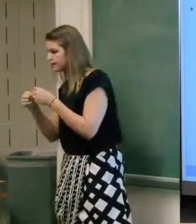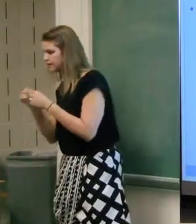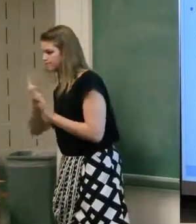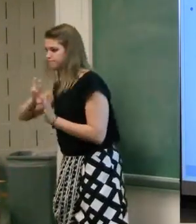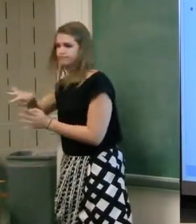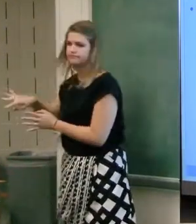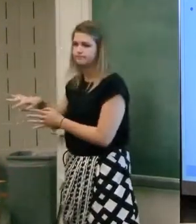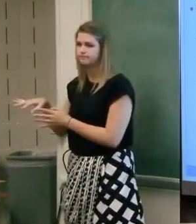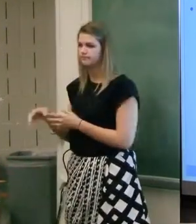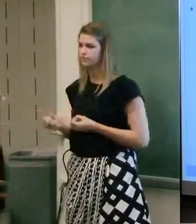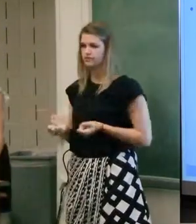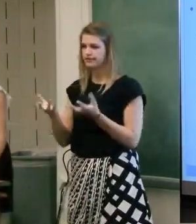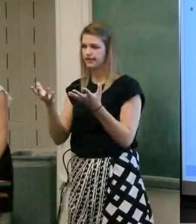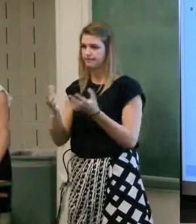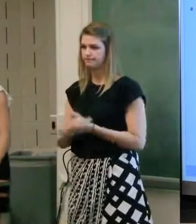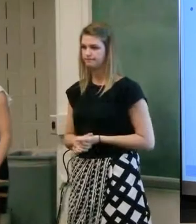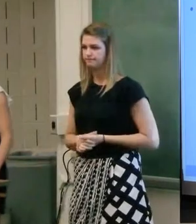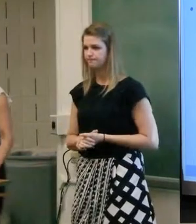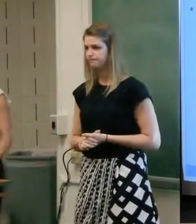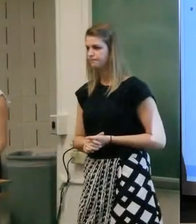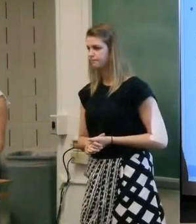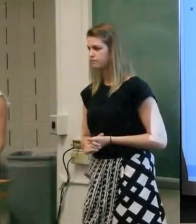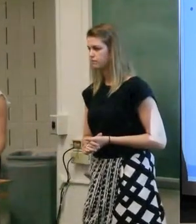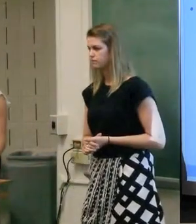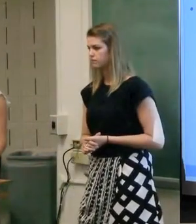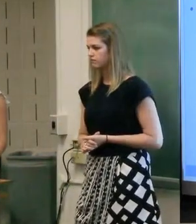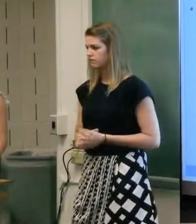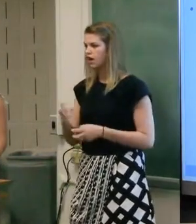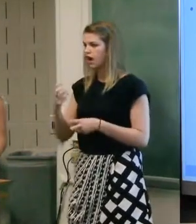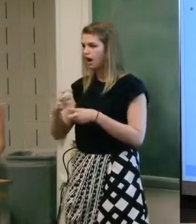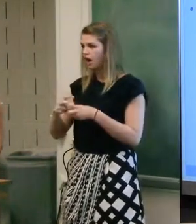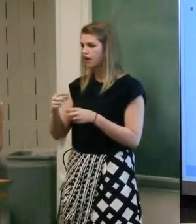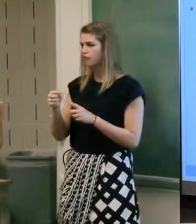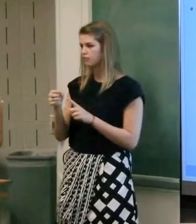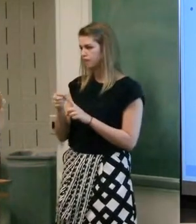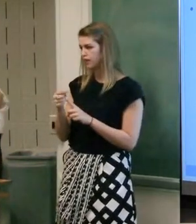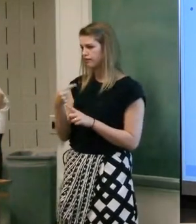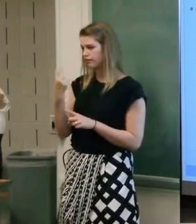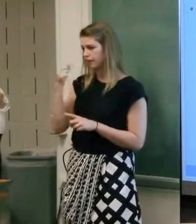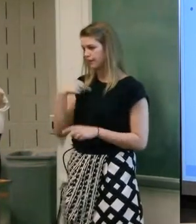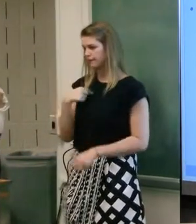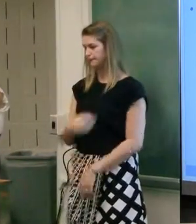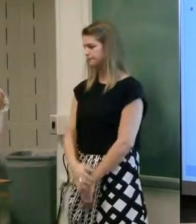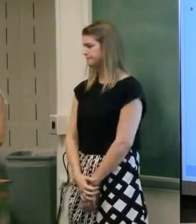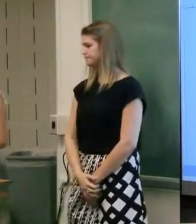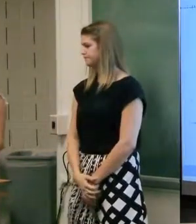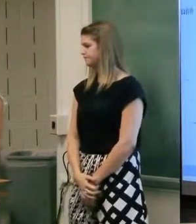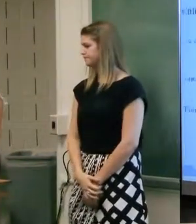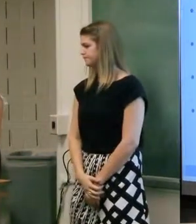that. So those were the low points and challenges.